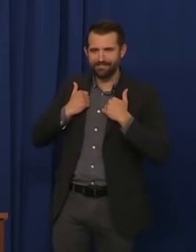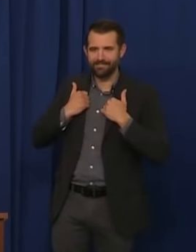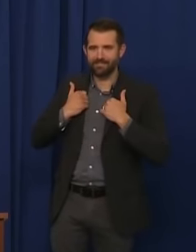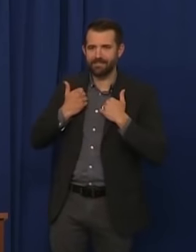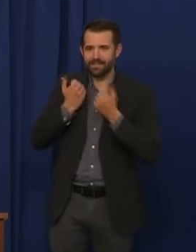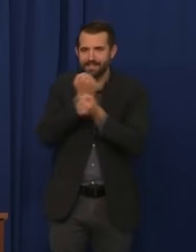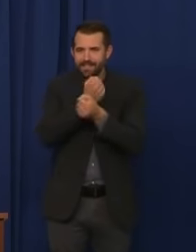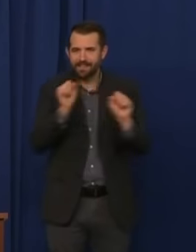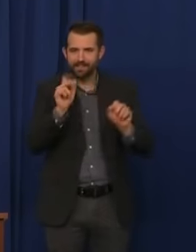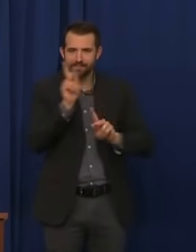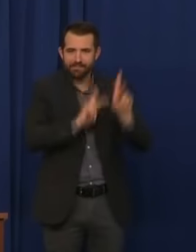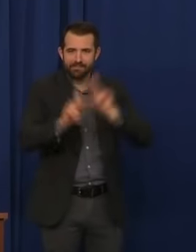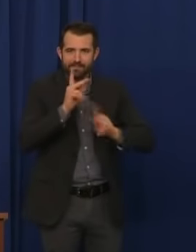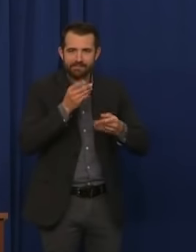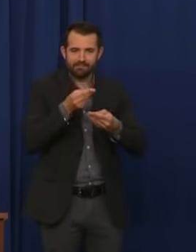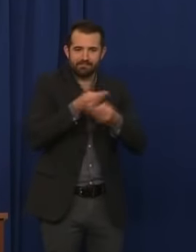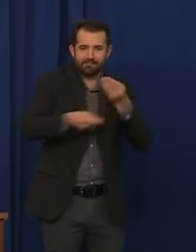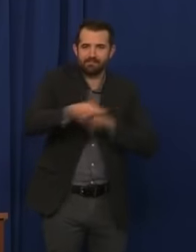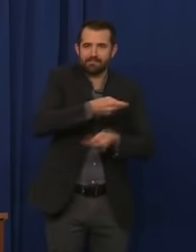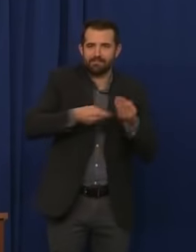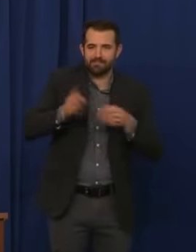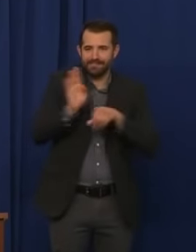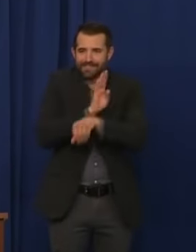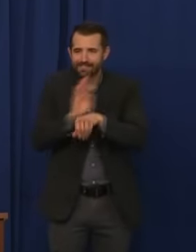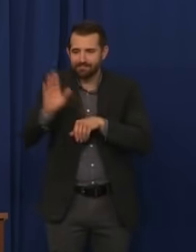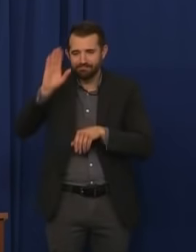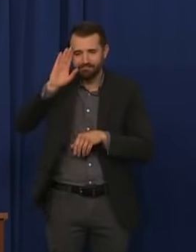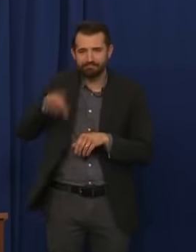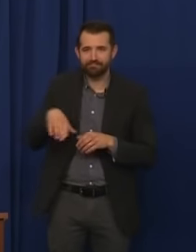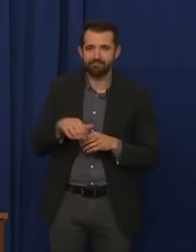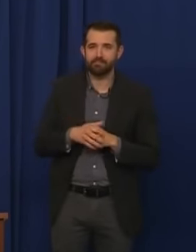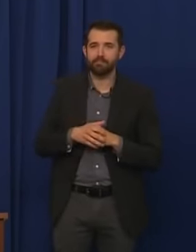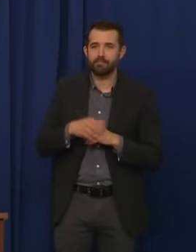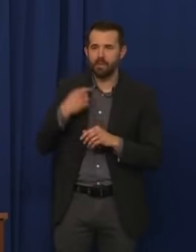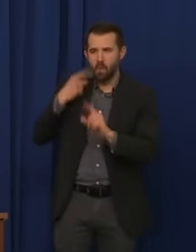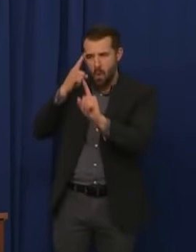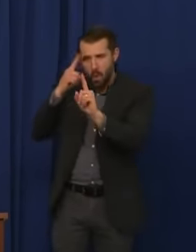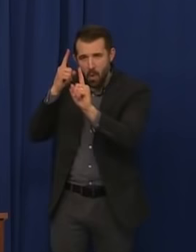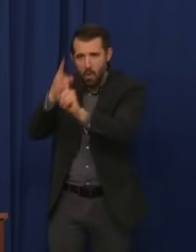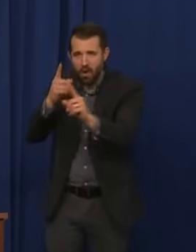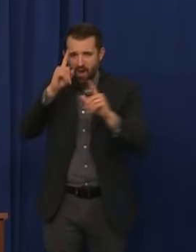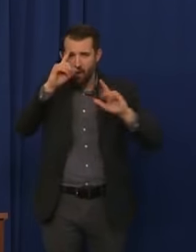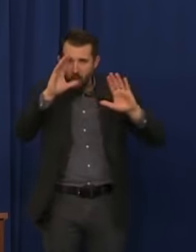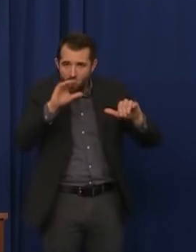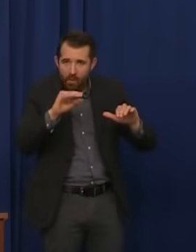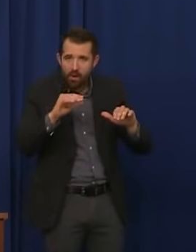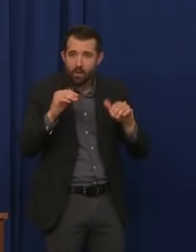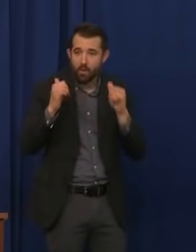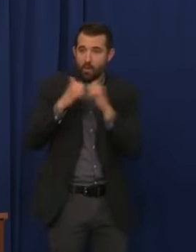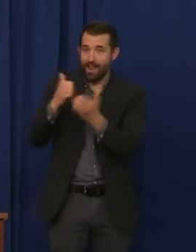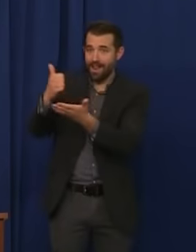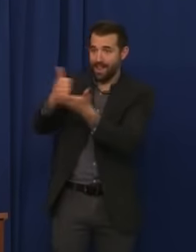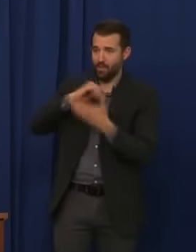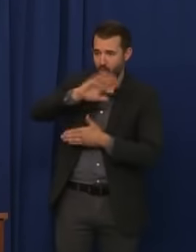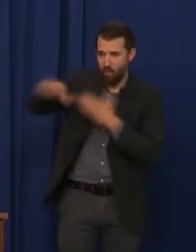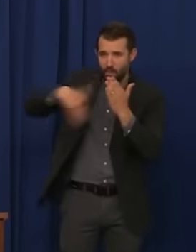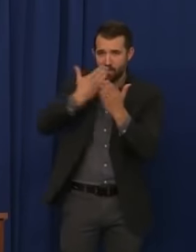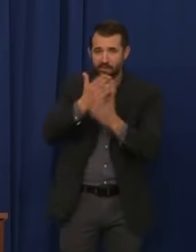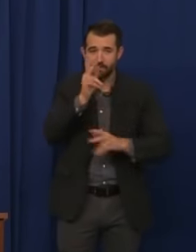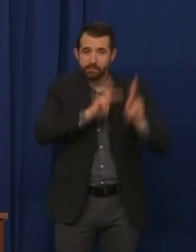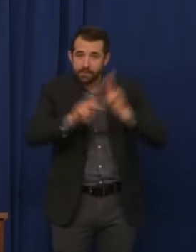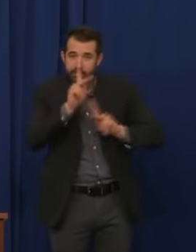same time. We want to do that. We're hoping to do that with the help of all Maine people. Somebody wrote me last night and